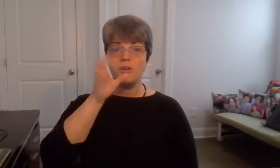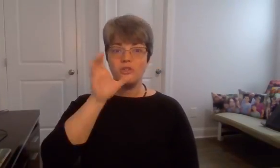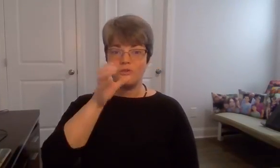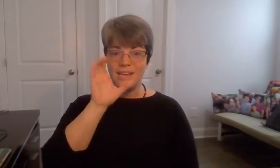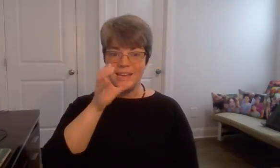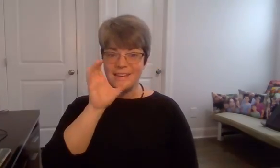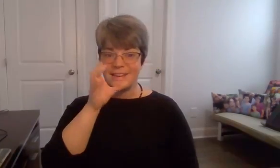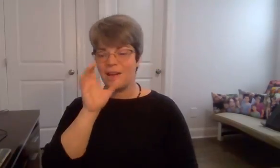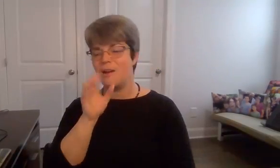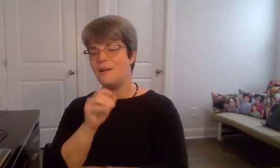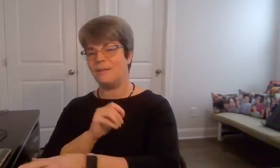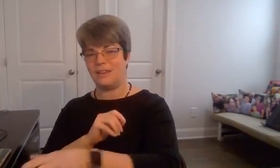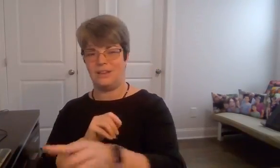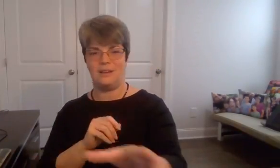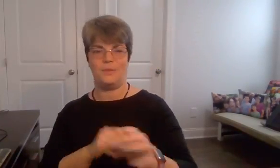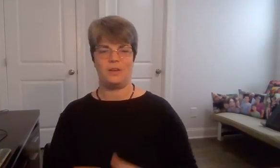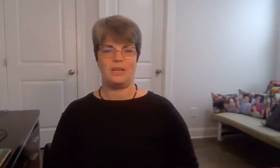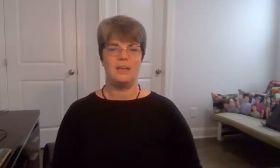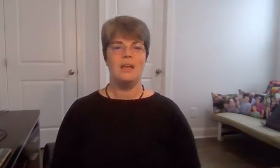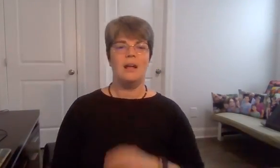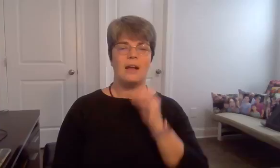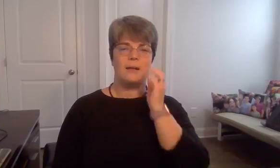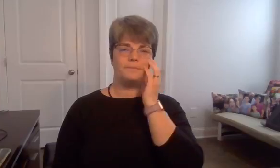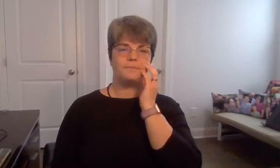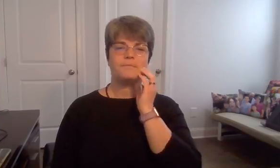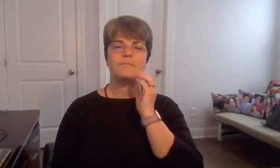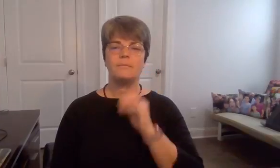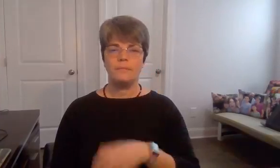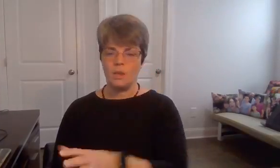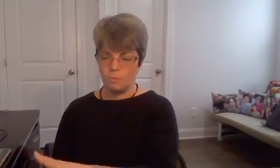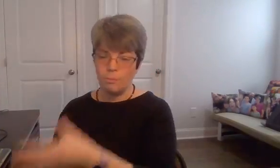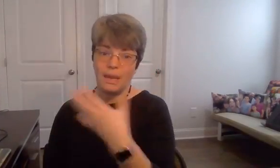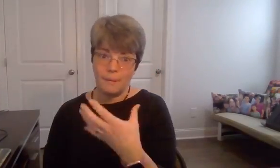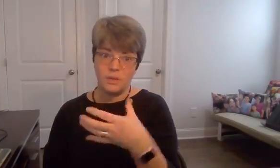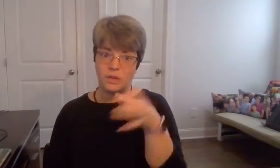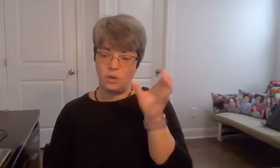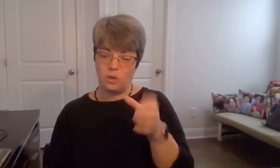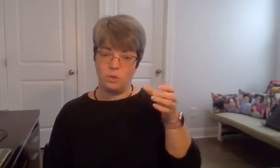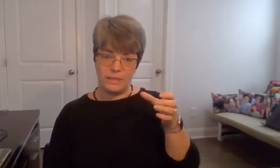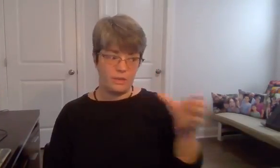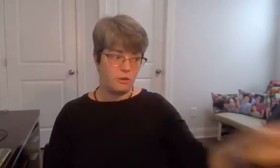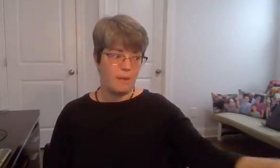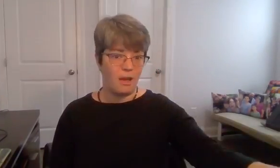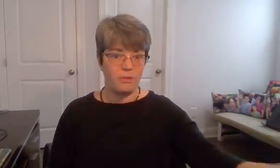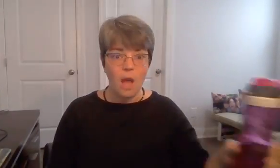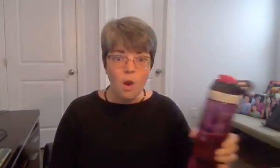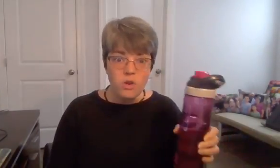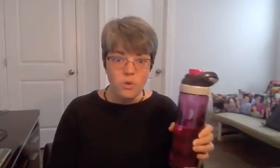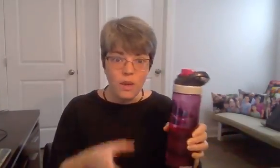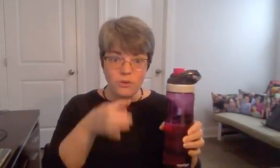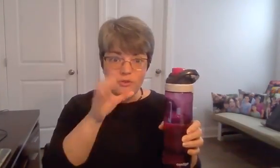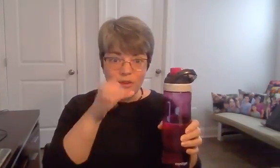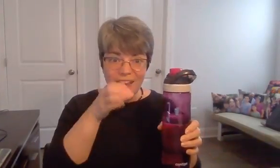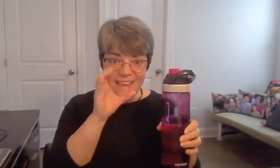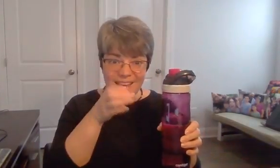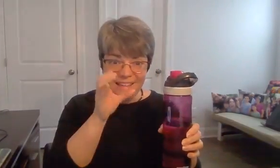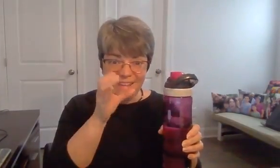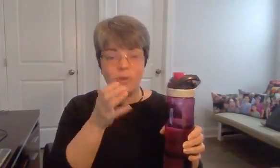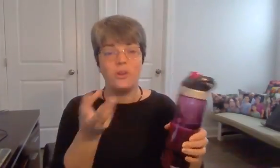your drink? Oh, and then you hand them the drink. Pick up the drink, you can hold it near your mouth. Oh, you want your drink? Or your